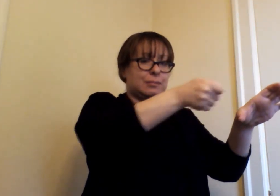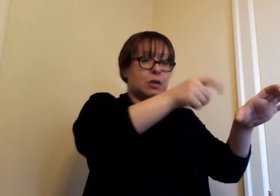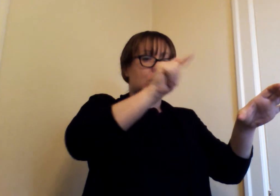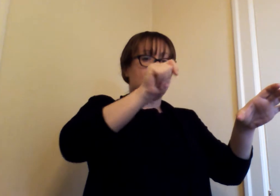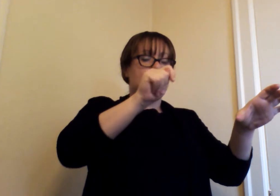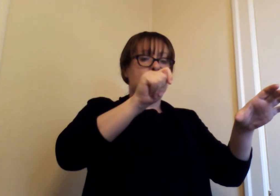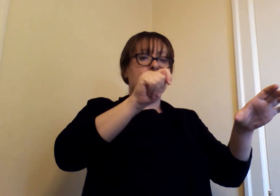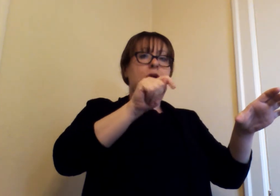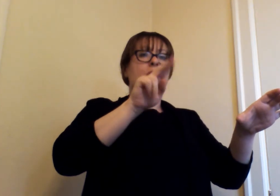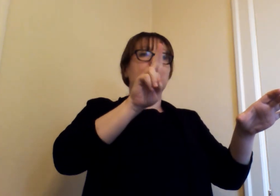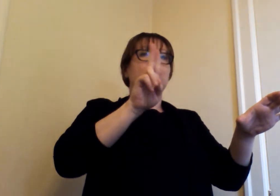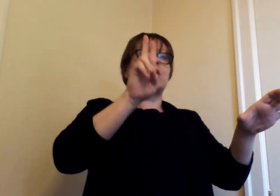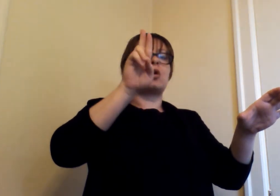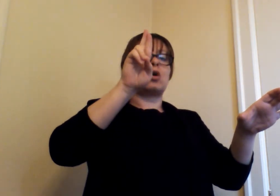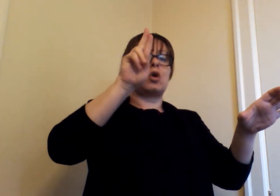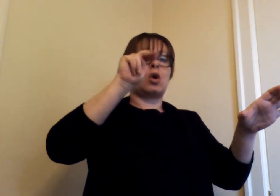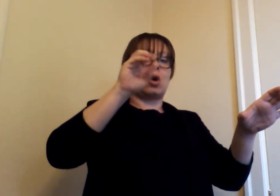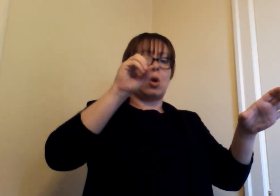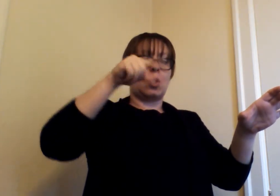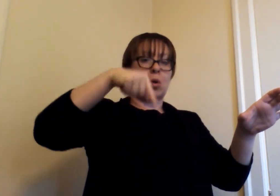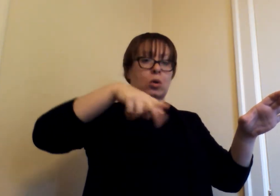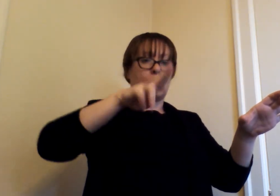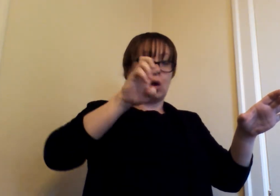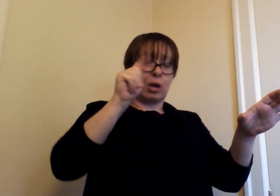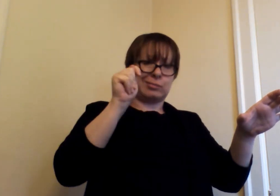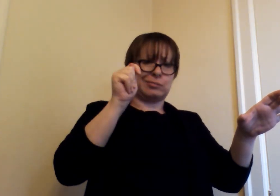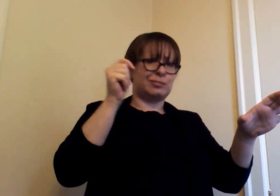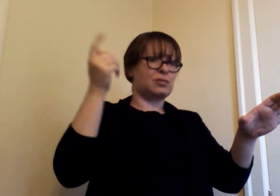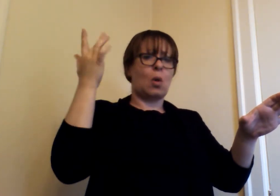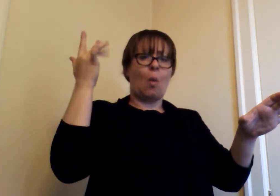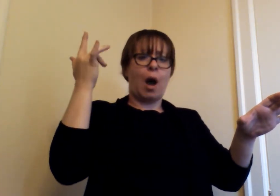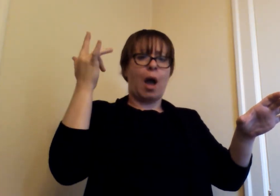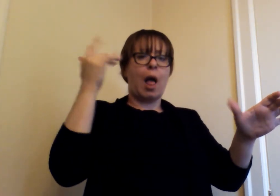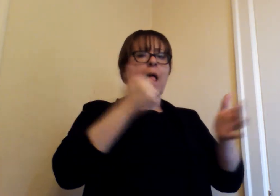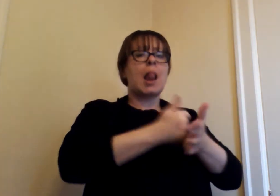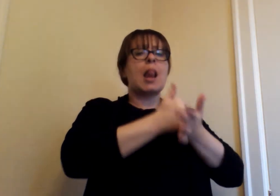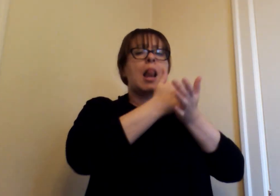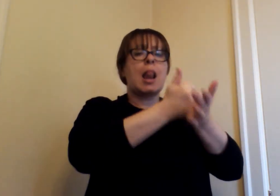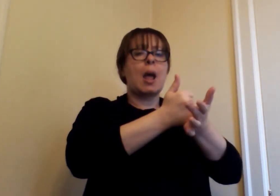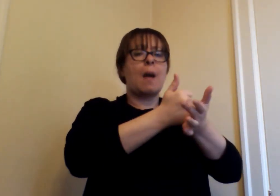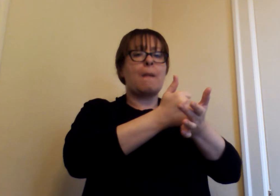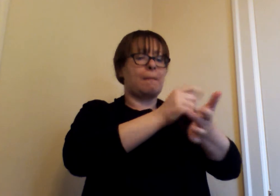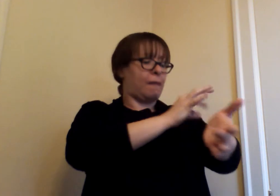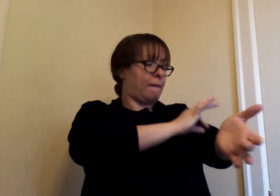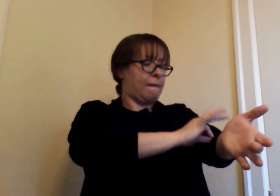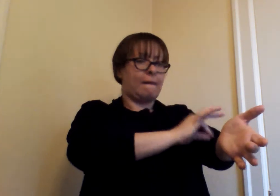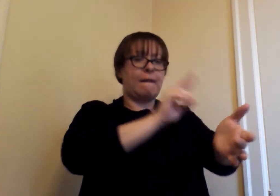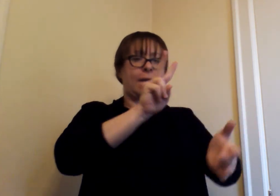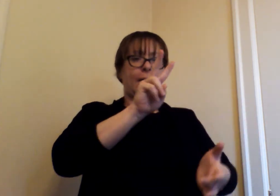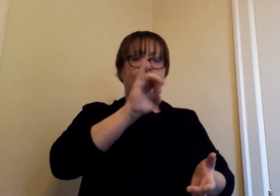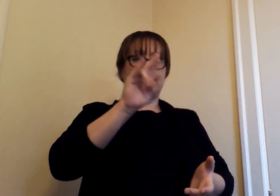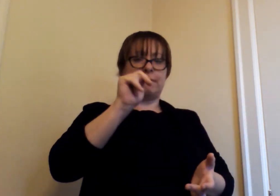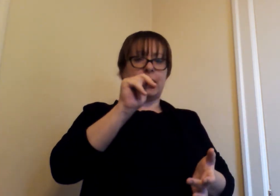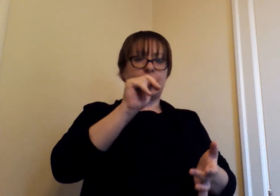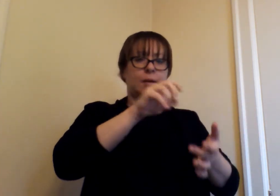thus making the veins more prominent, easier to locate, and easier to enter. However, leaving the tourniquet on for longer than